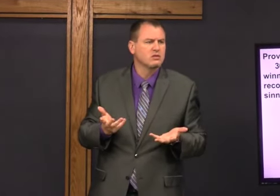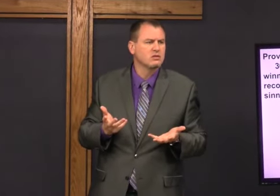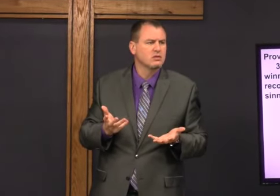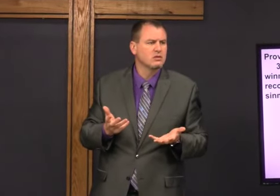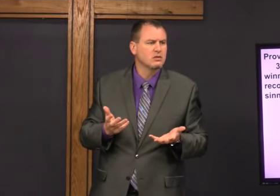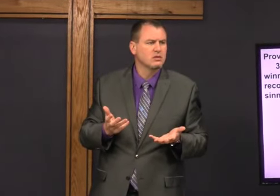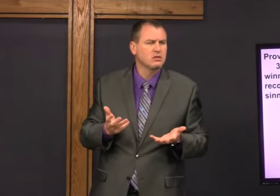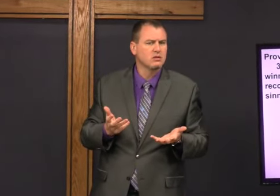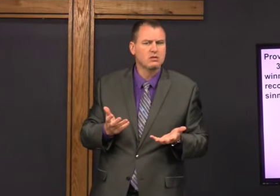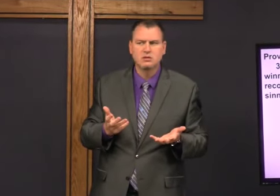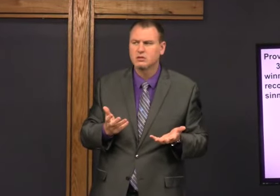My fruit come